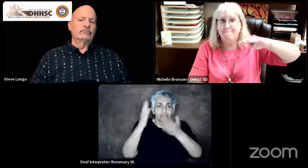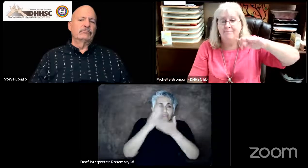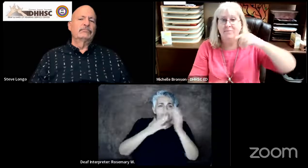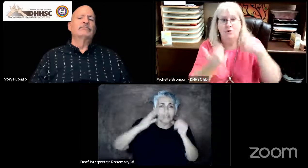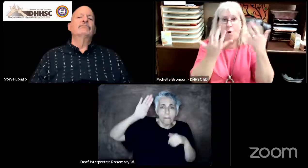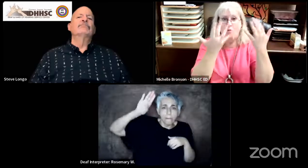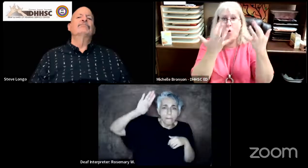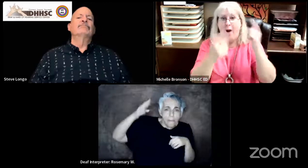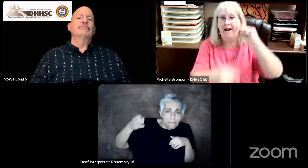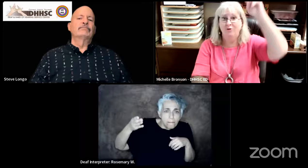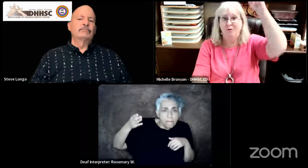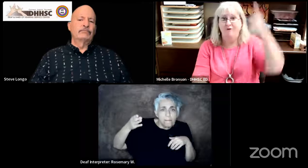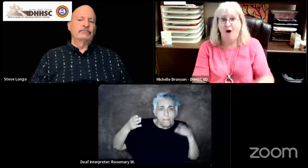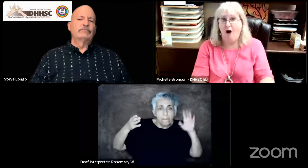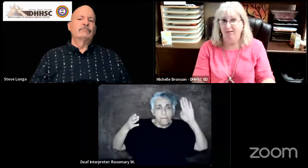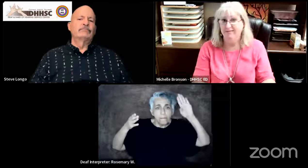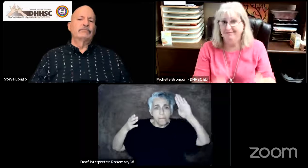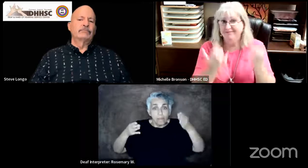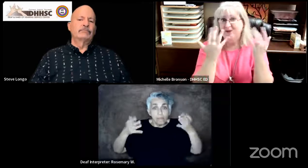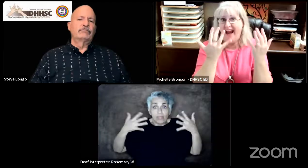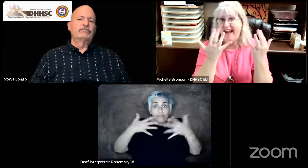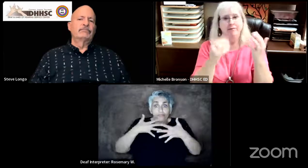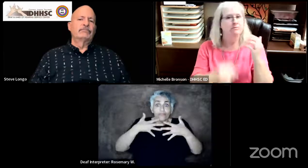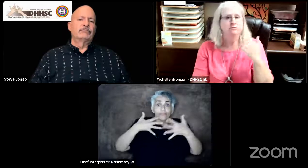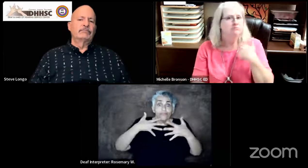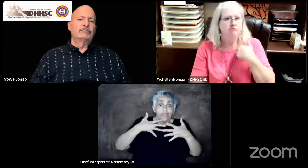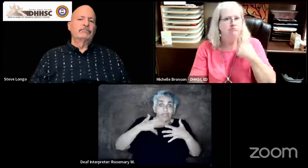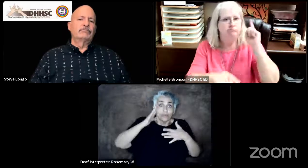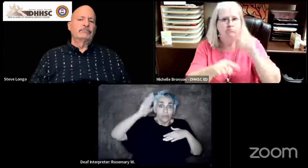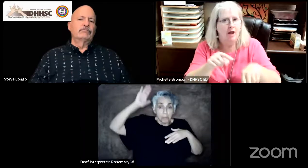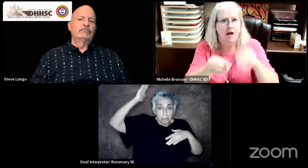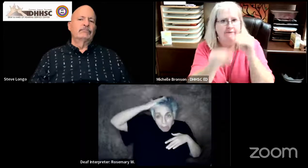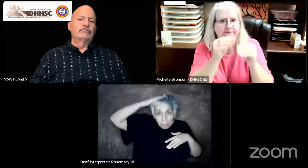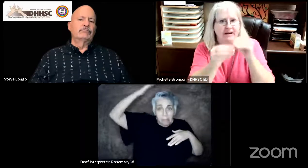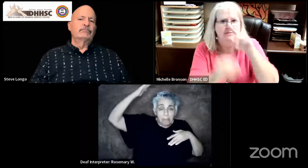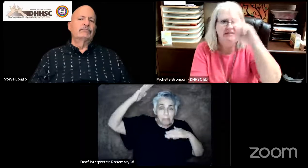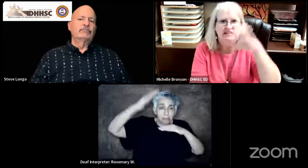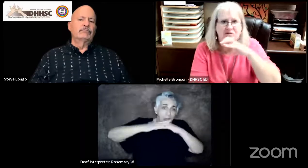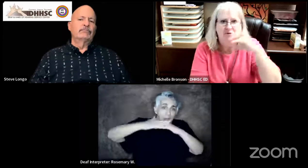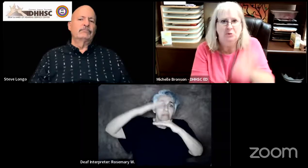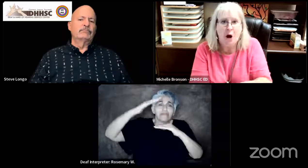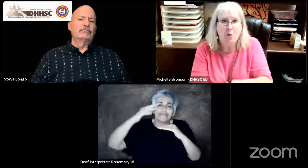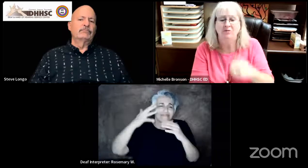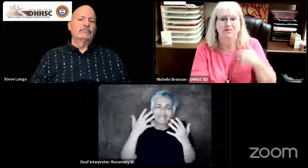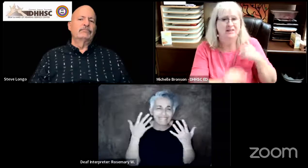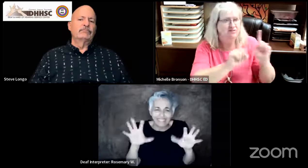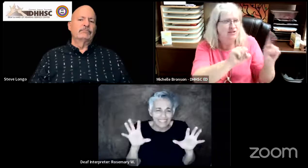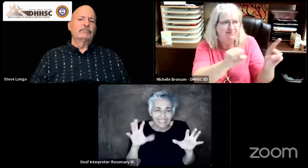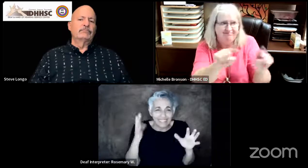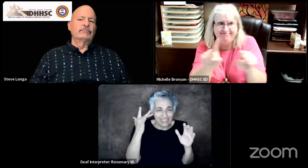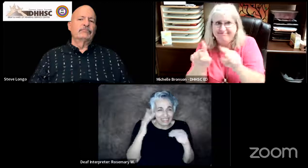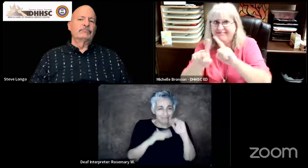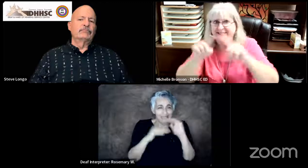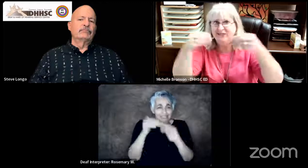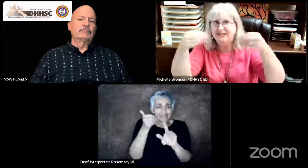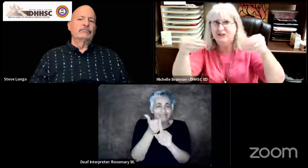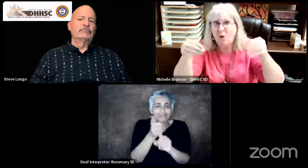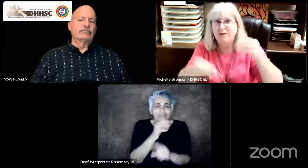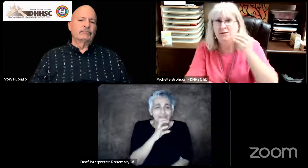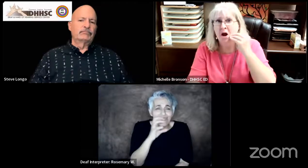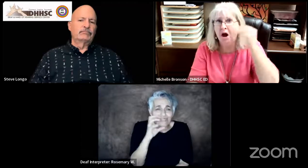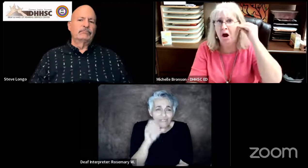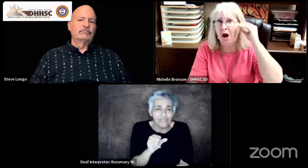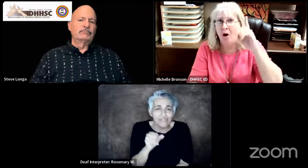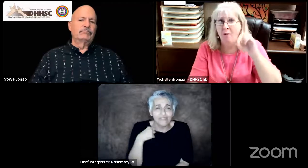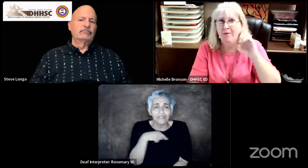have started to drop. And so we're just honestly waiting for them to fall at any moment. And it's not something we can fix because it is